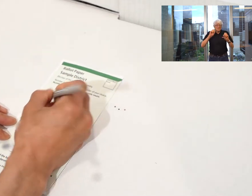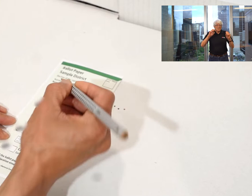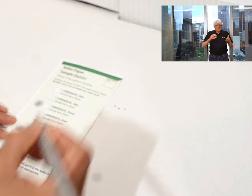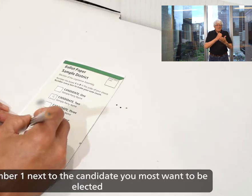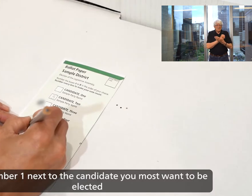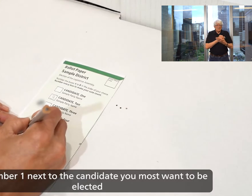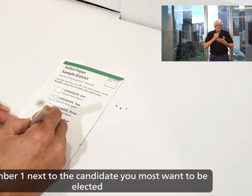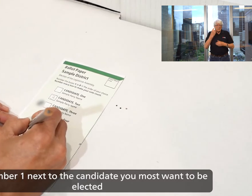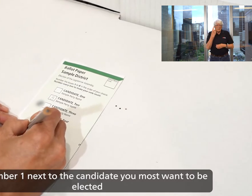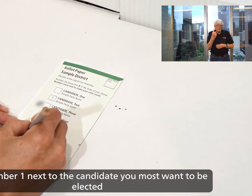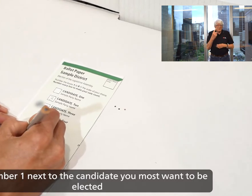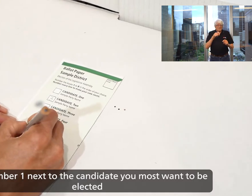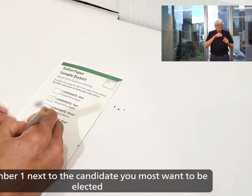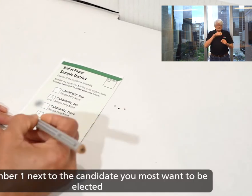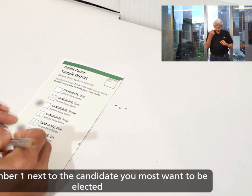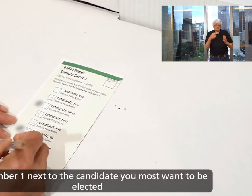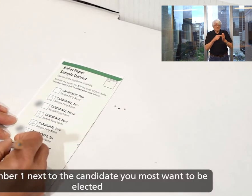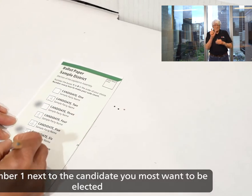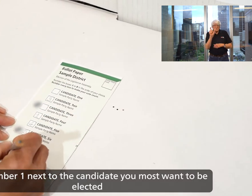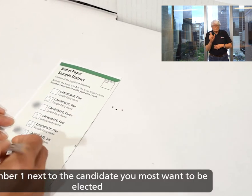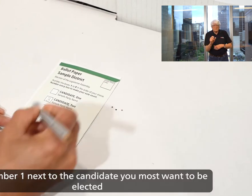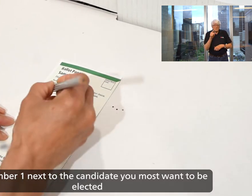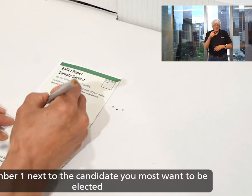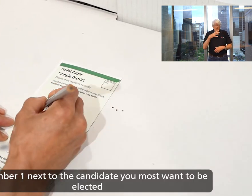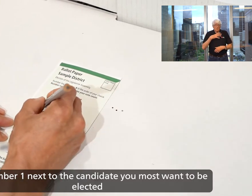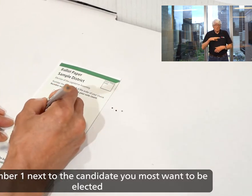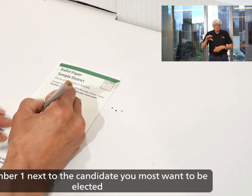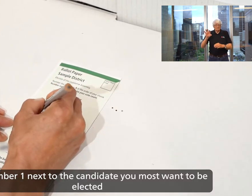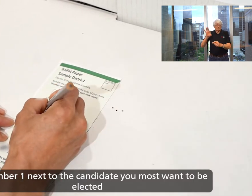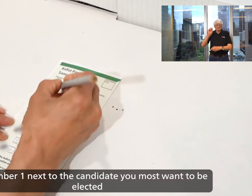Put number one next to the candidate you most want to be elected.